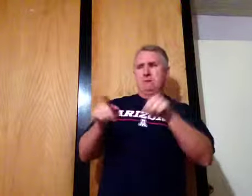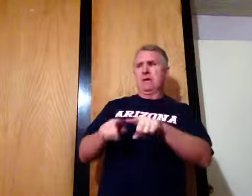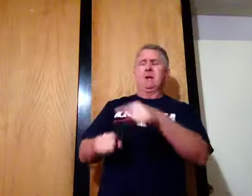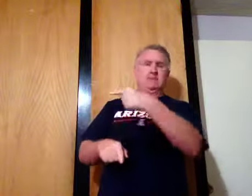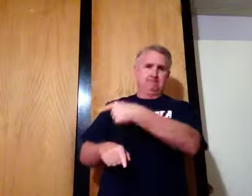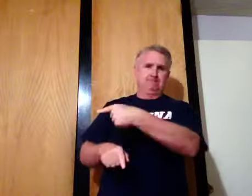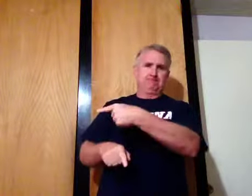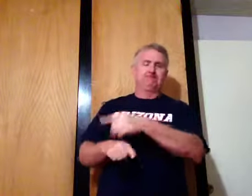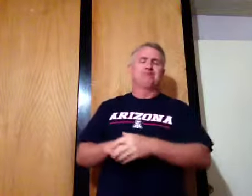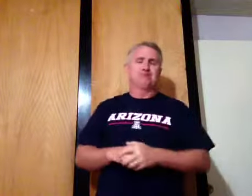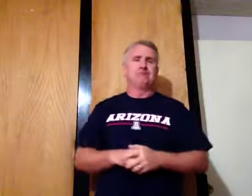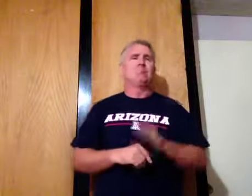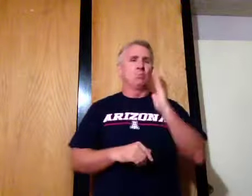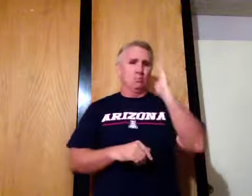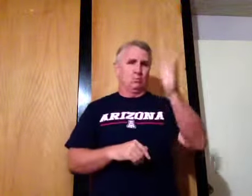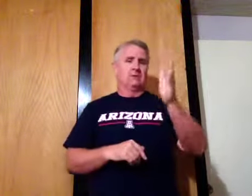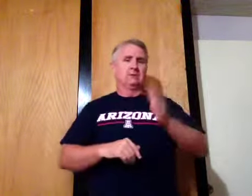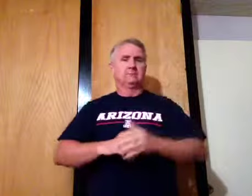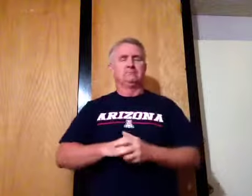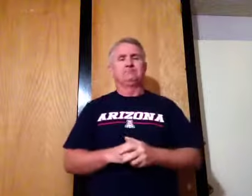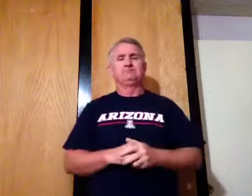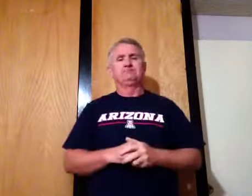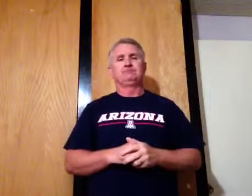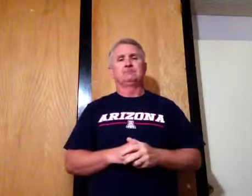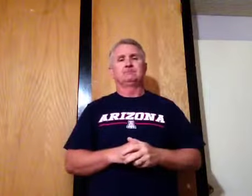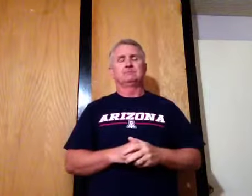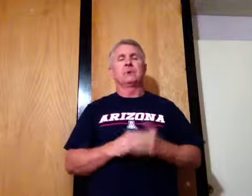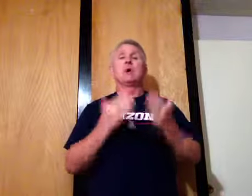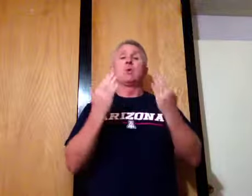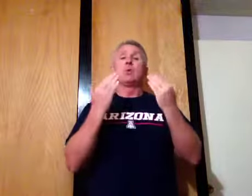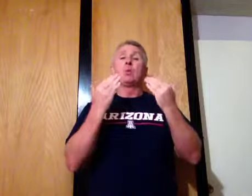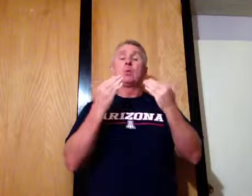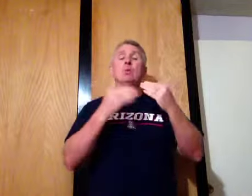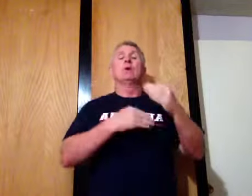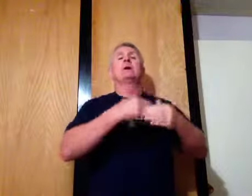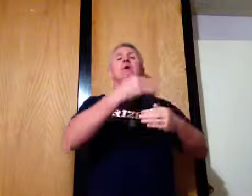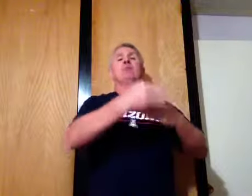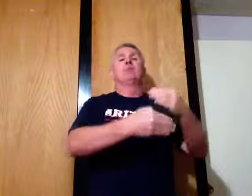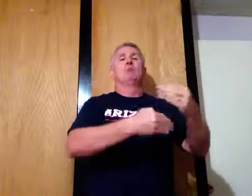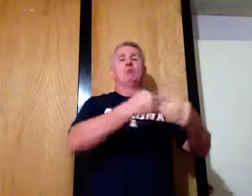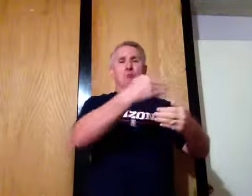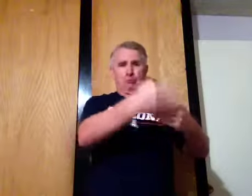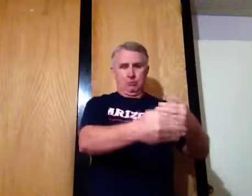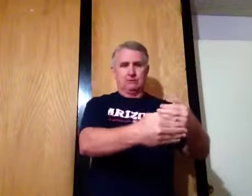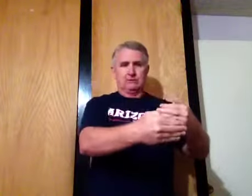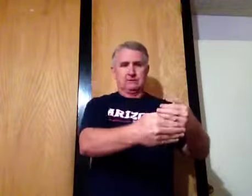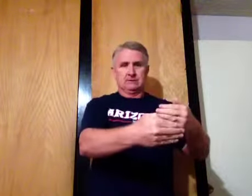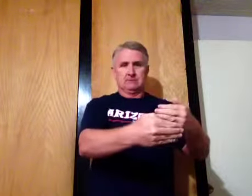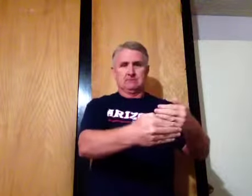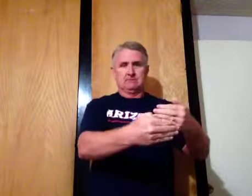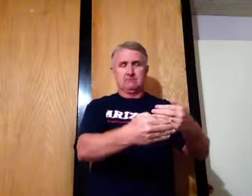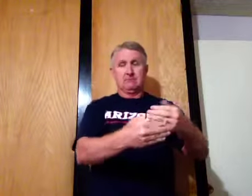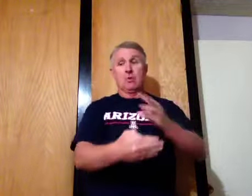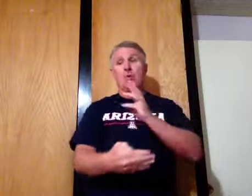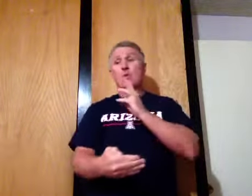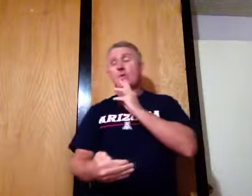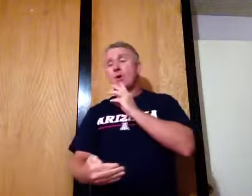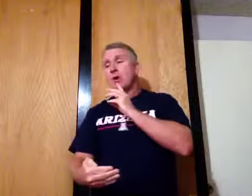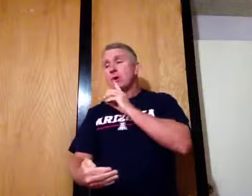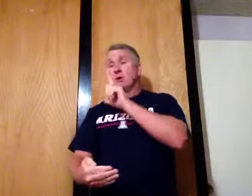process. And what you're looking at basically is taking water from its liquid phase and putting it to its